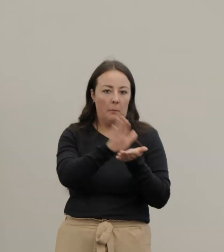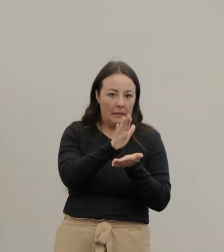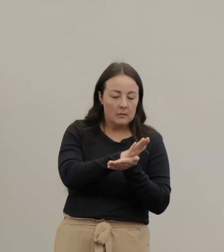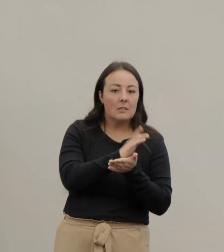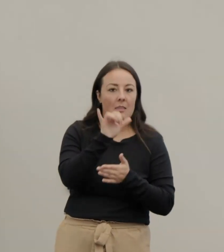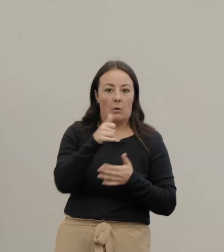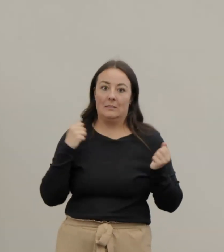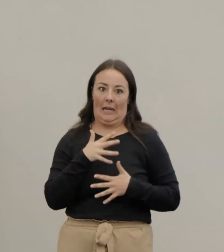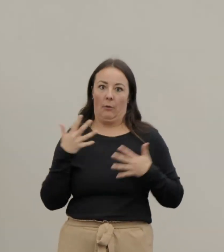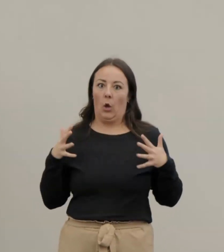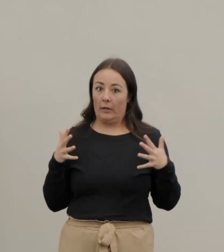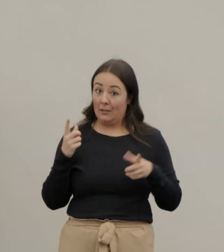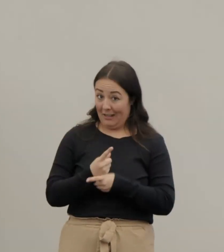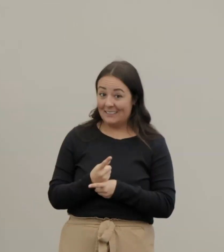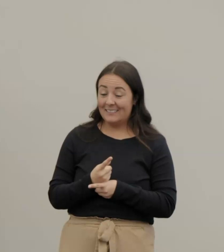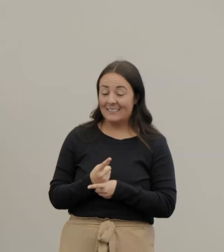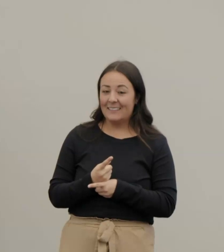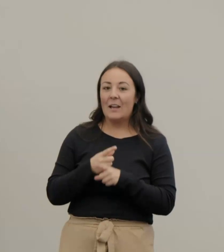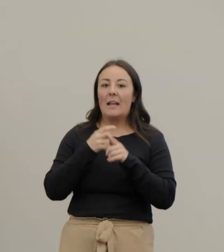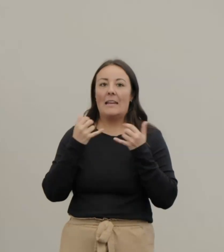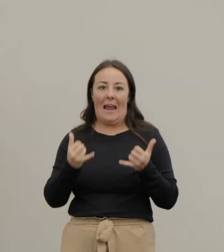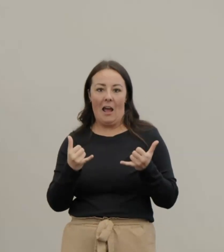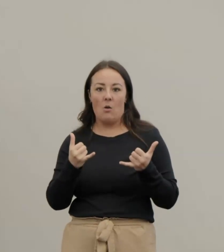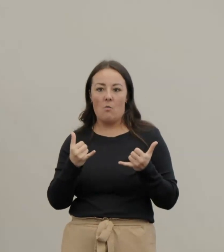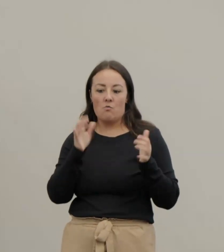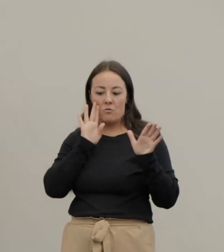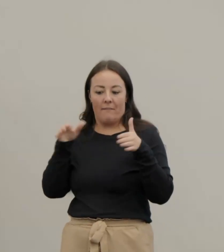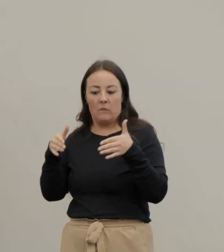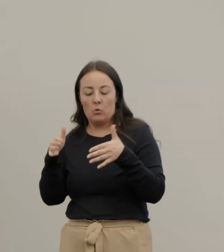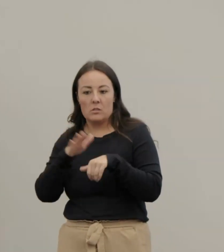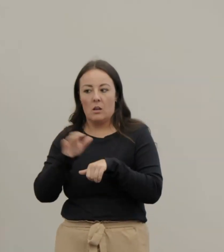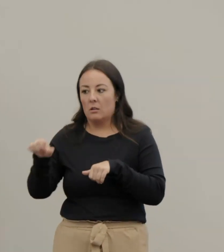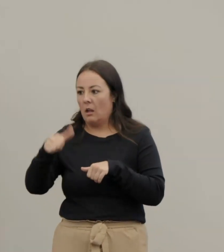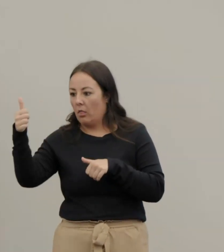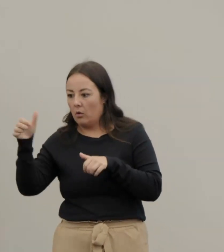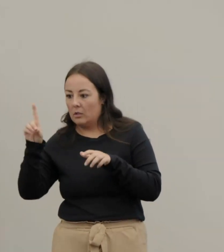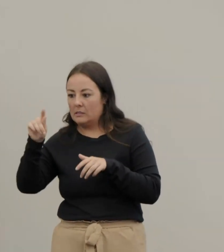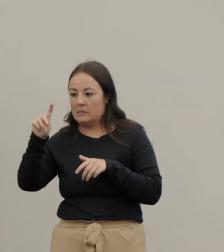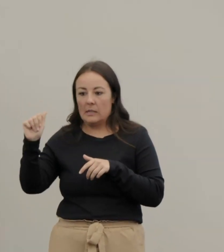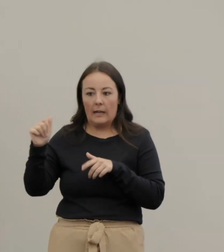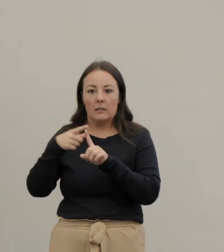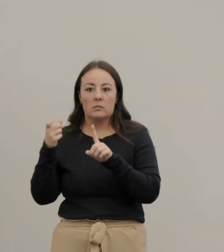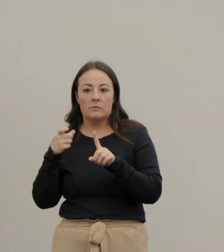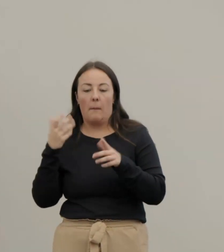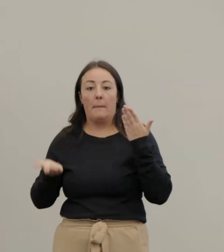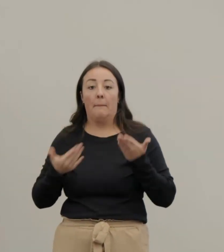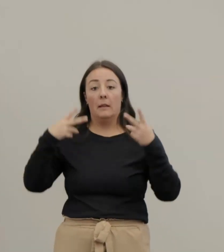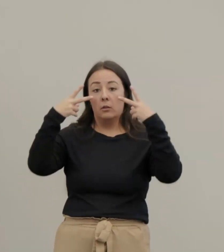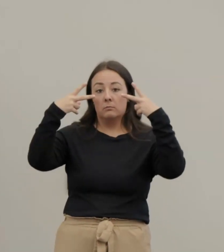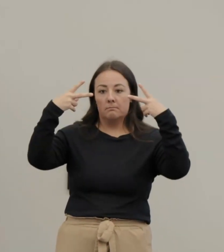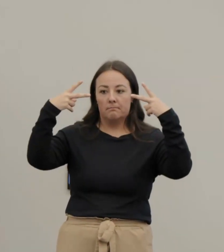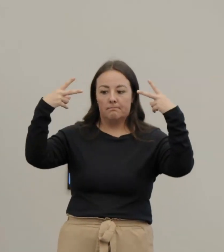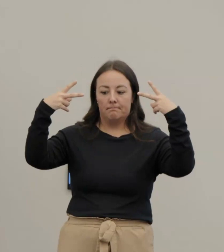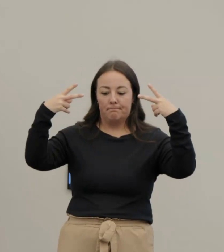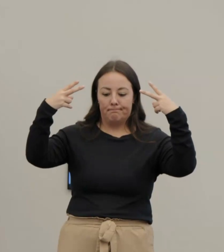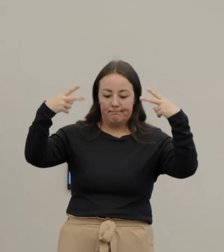scary already, right? Now we've got all of this other data based on maybe code changes that need to happen.